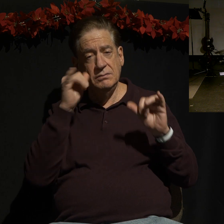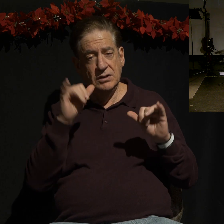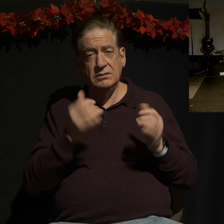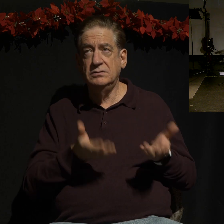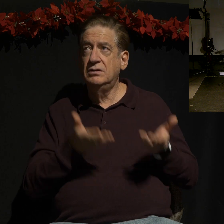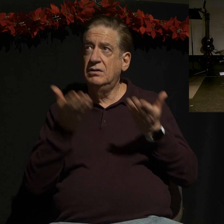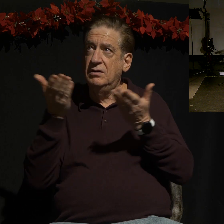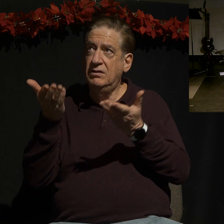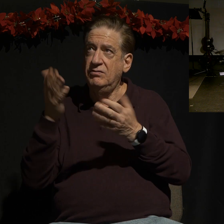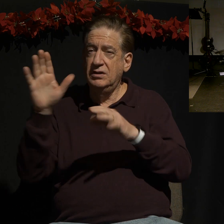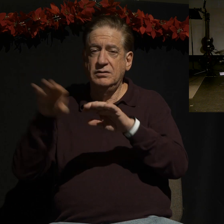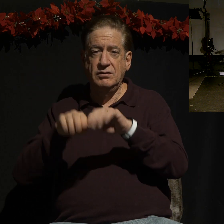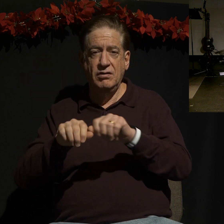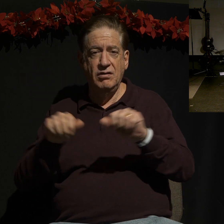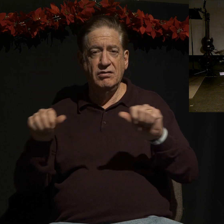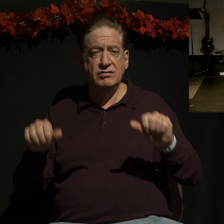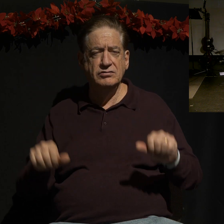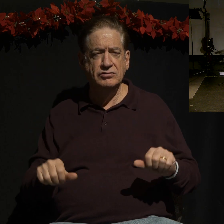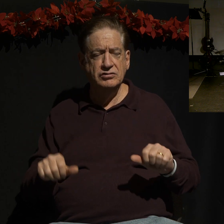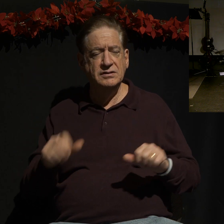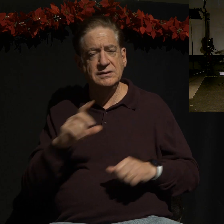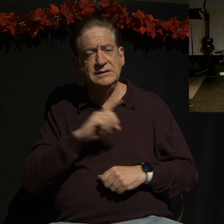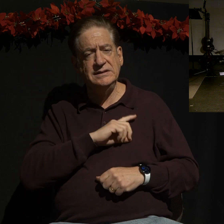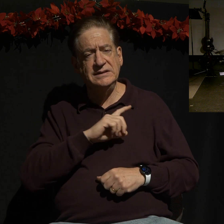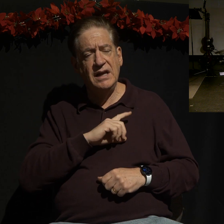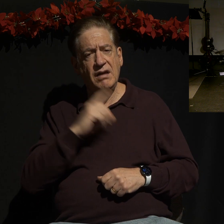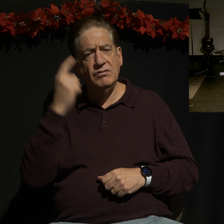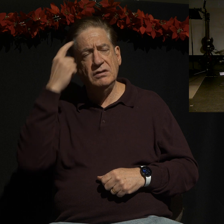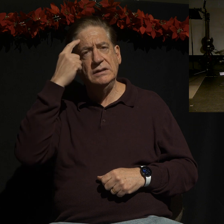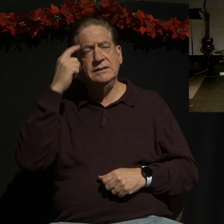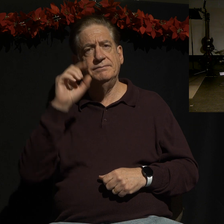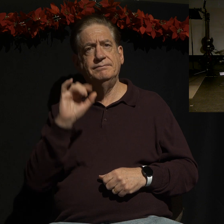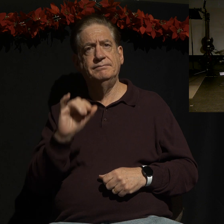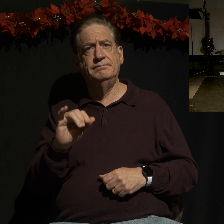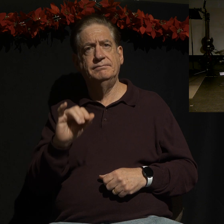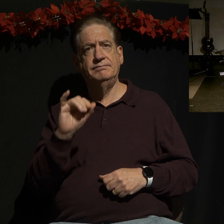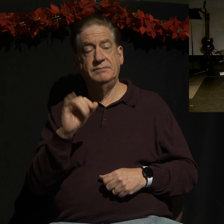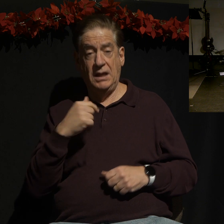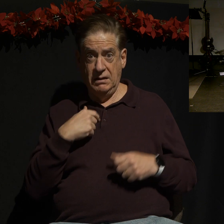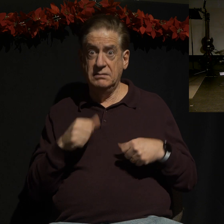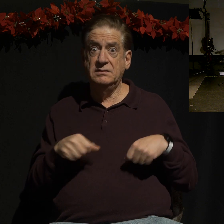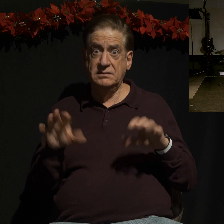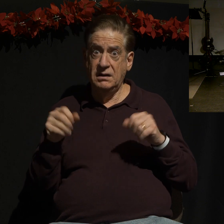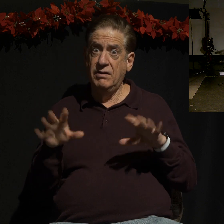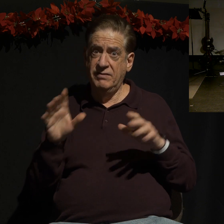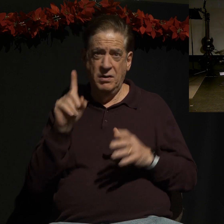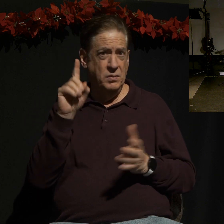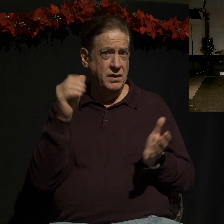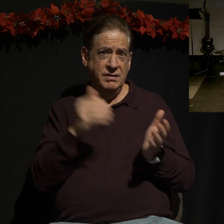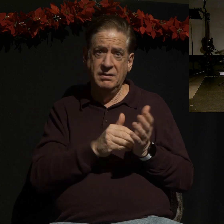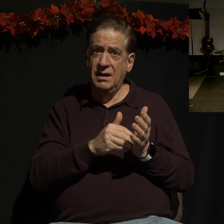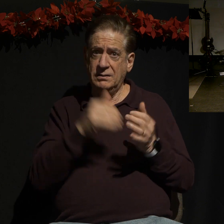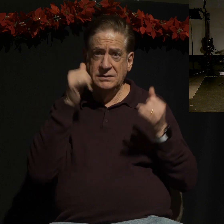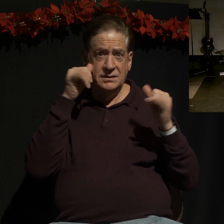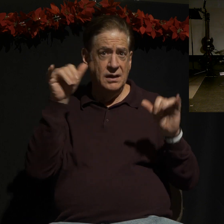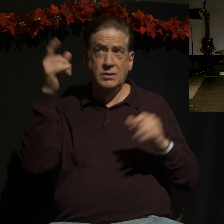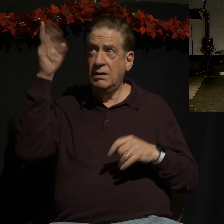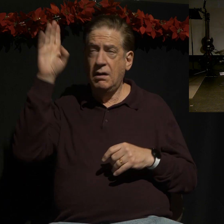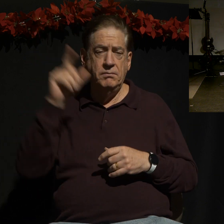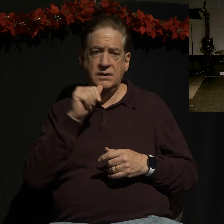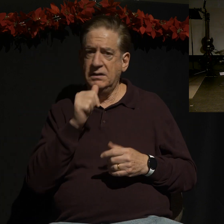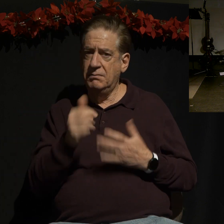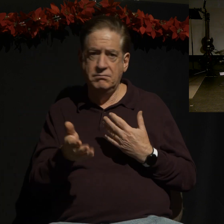offered on your altar." What David realized is that I could sacrifice 1,000 cows to God, it